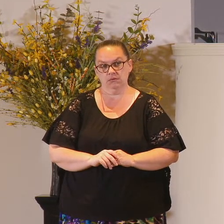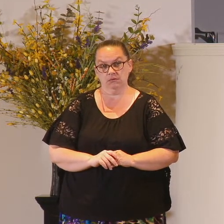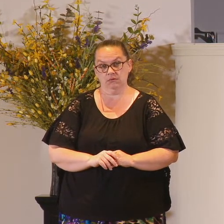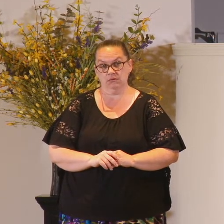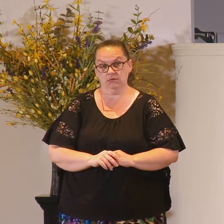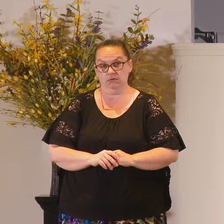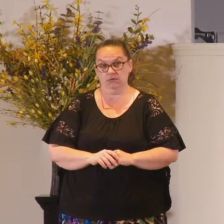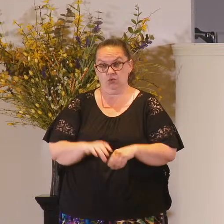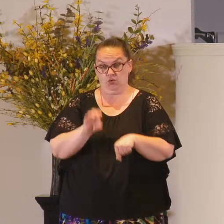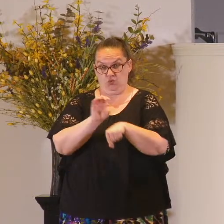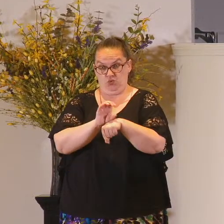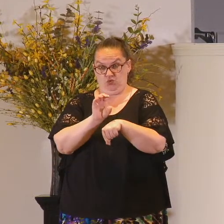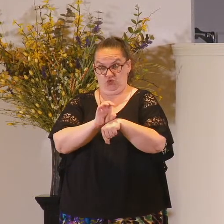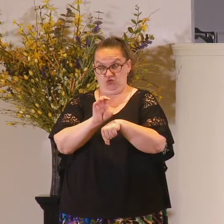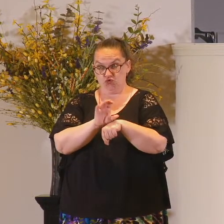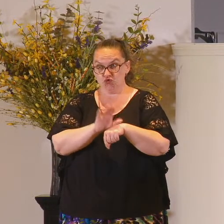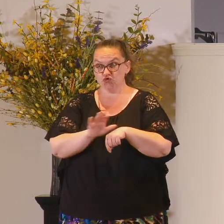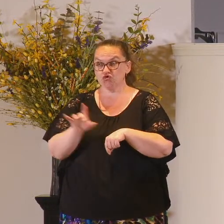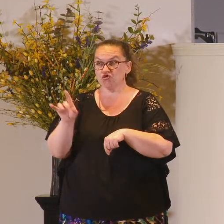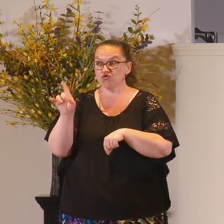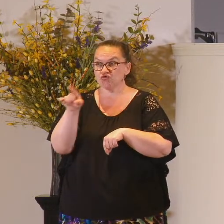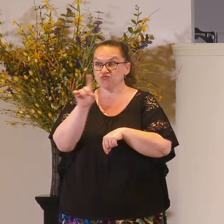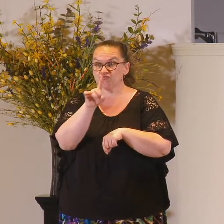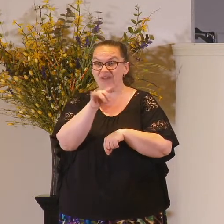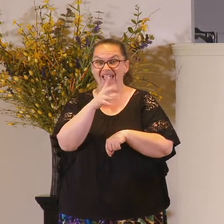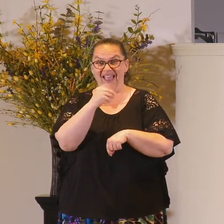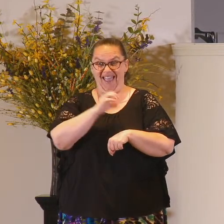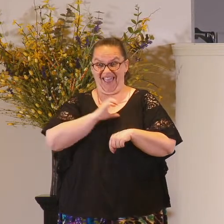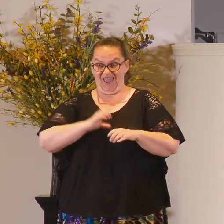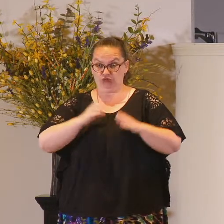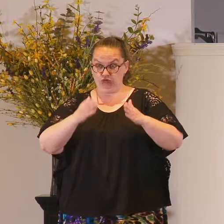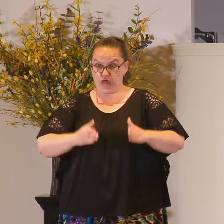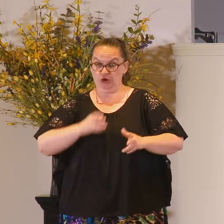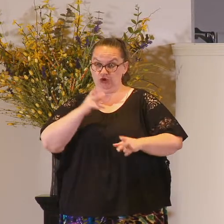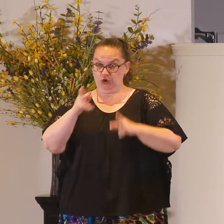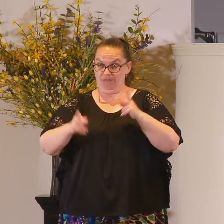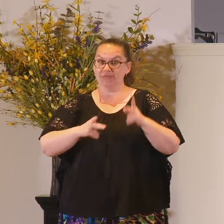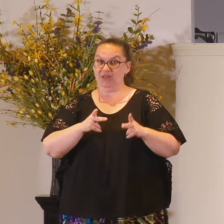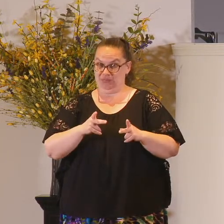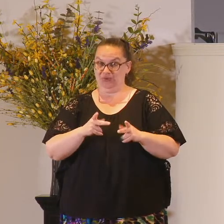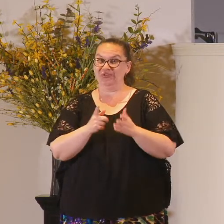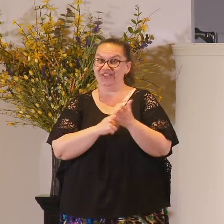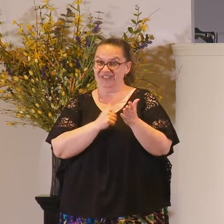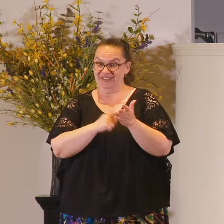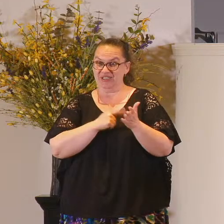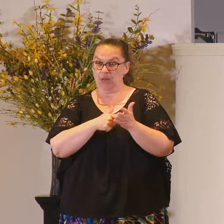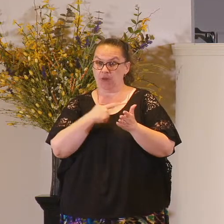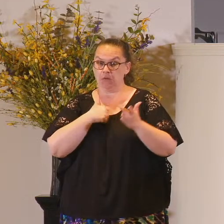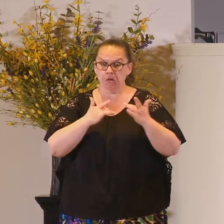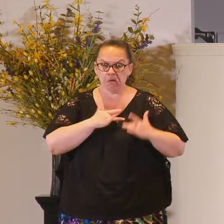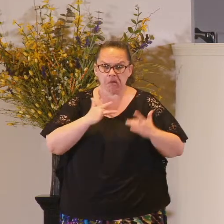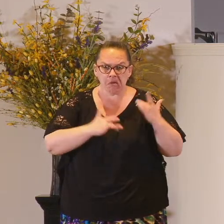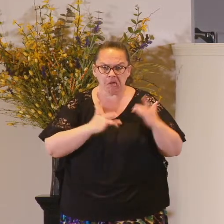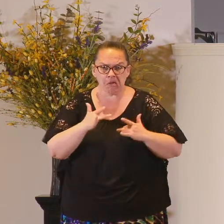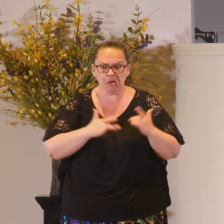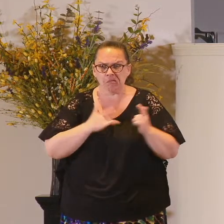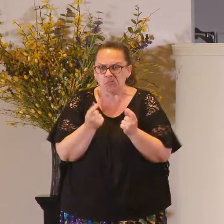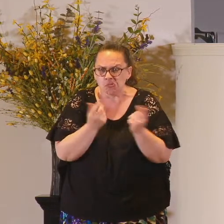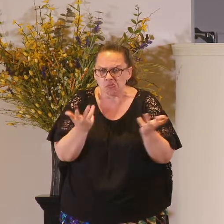Churches and individual Christians have a bad habit of worrying about the